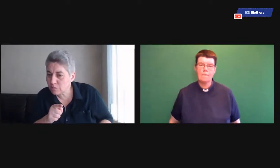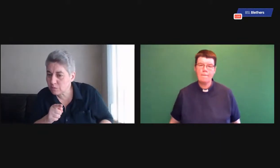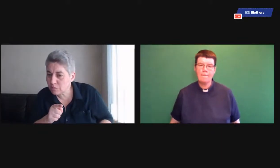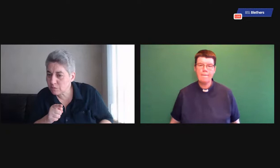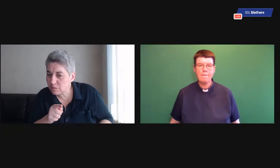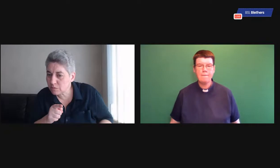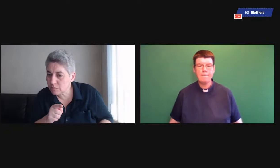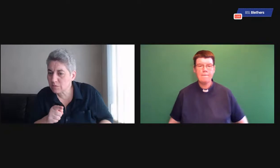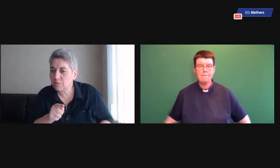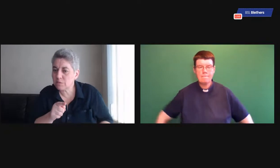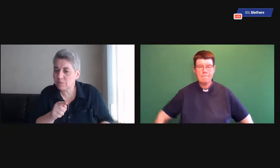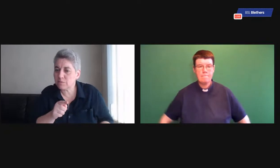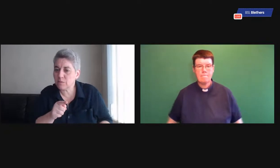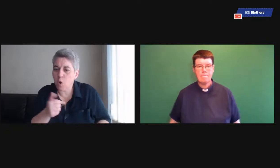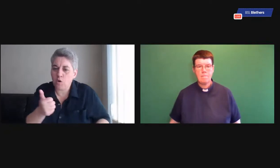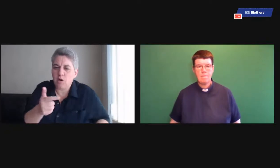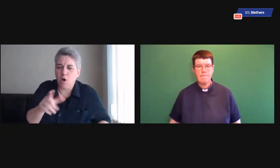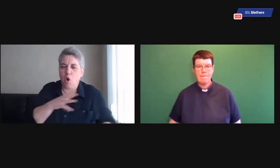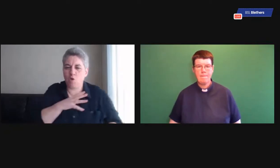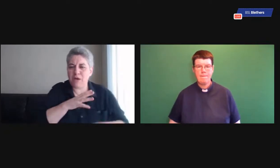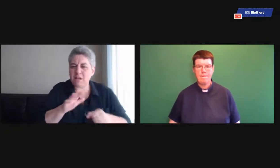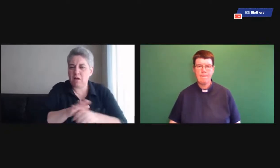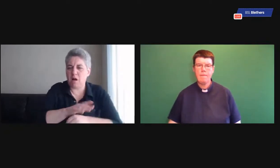my access to work.